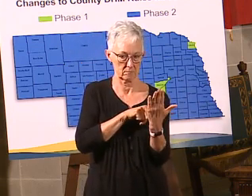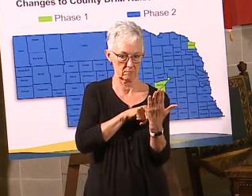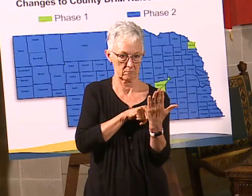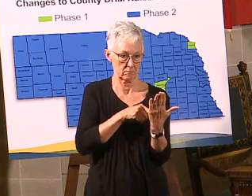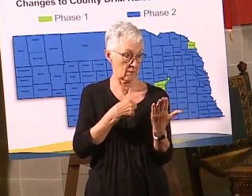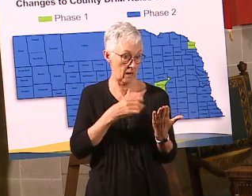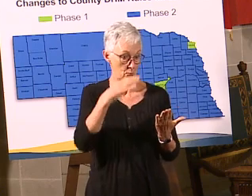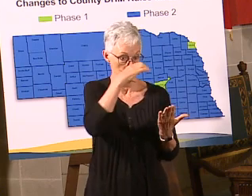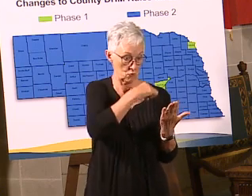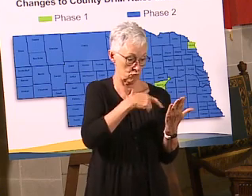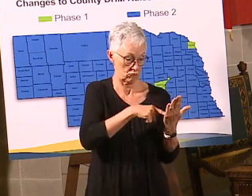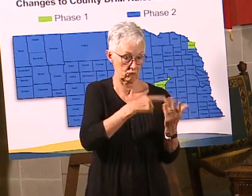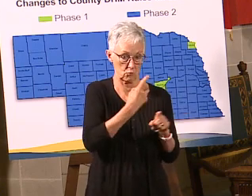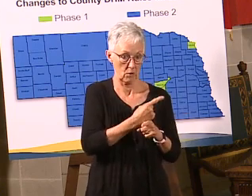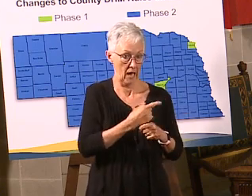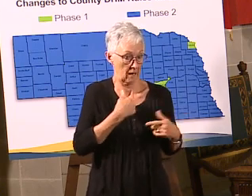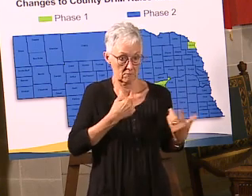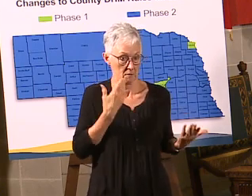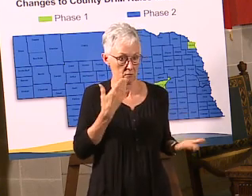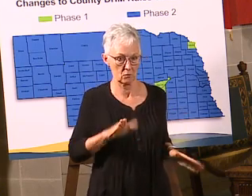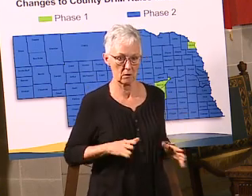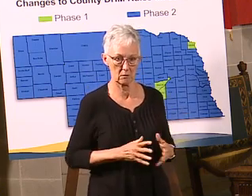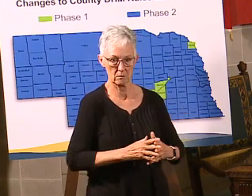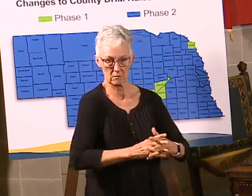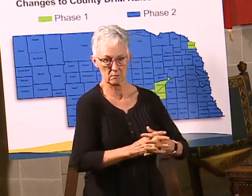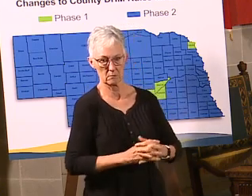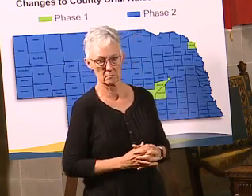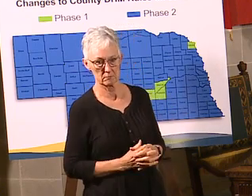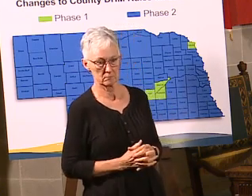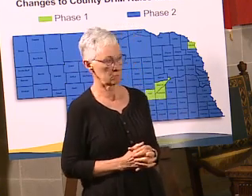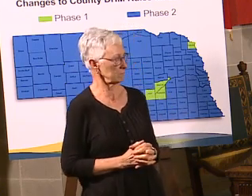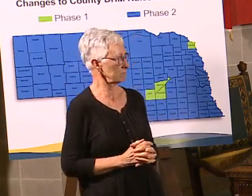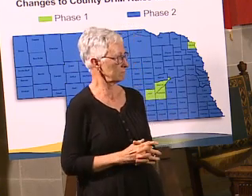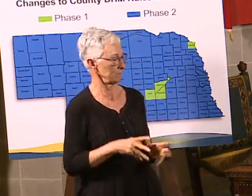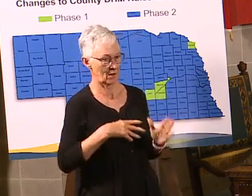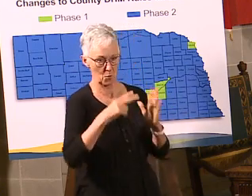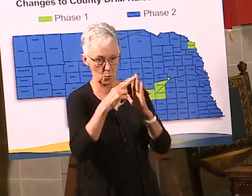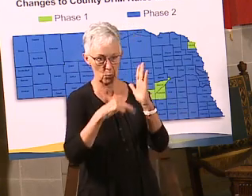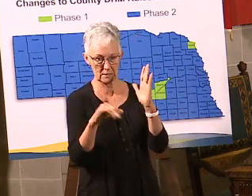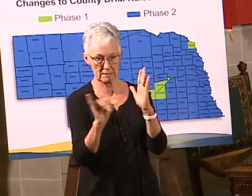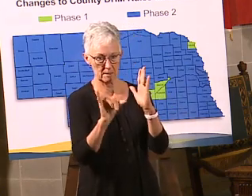I presume that's right. So I read it like you did.